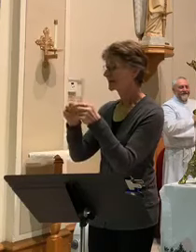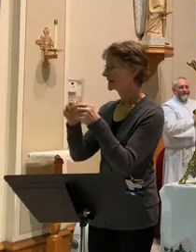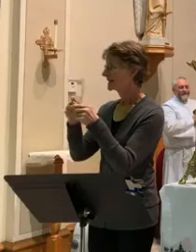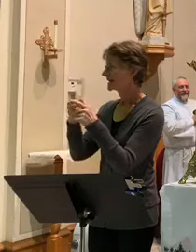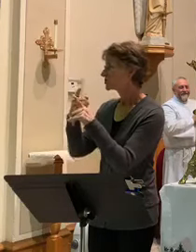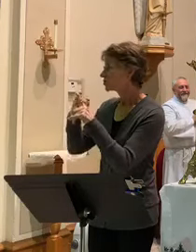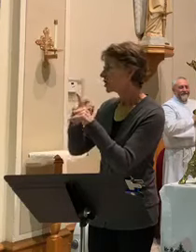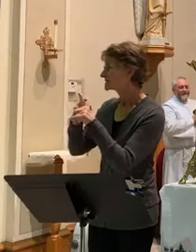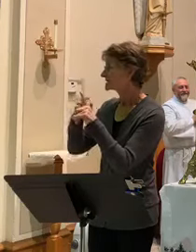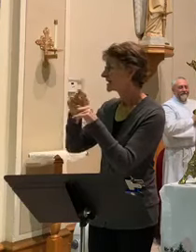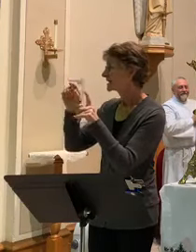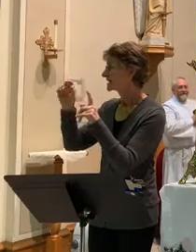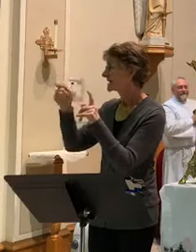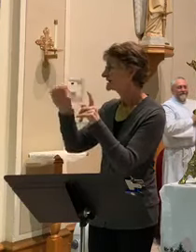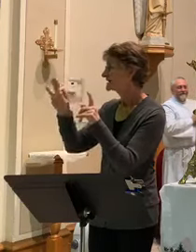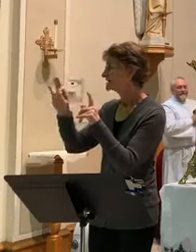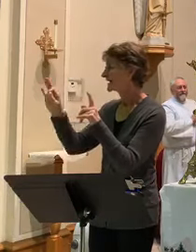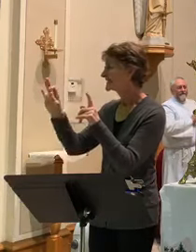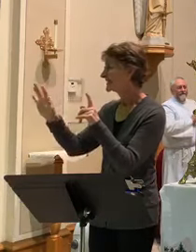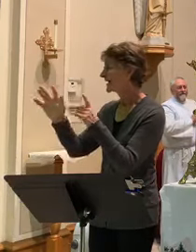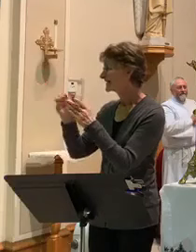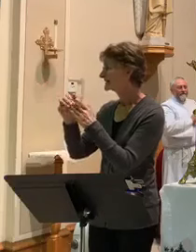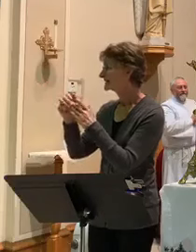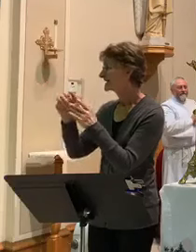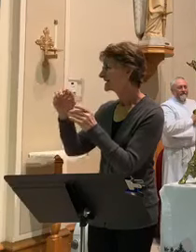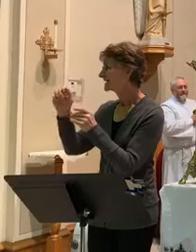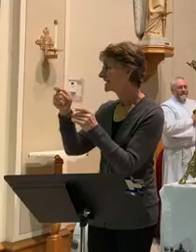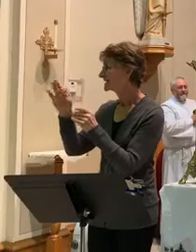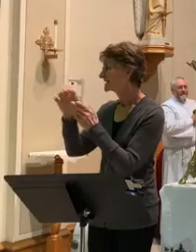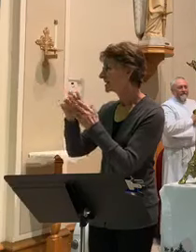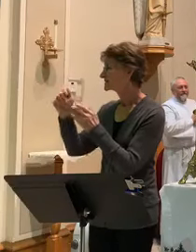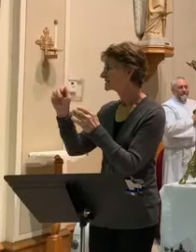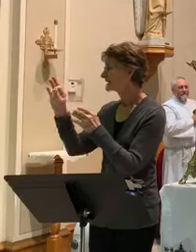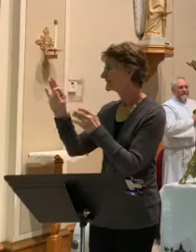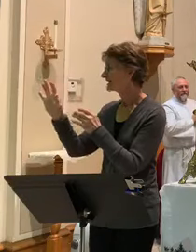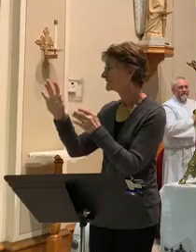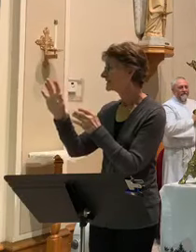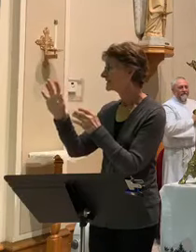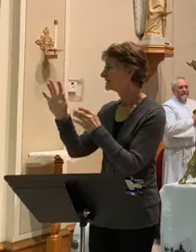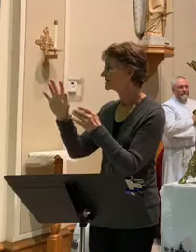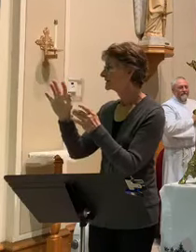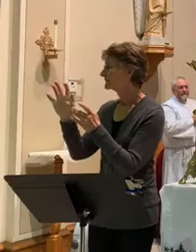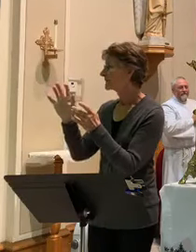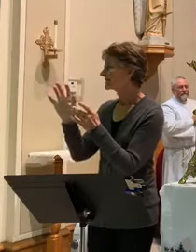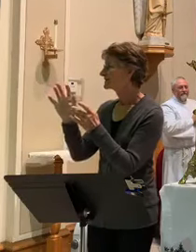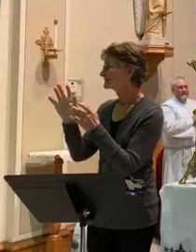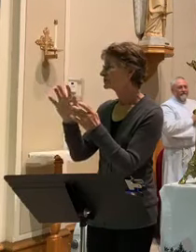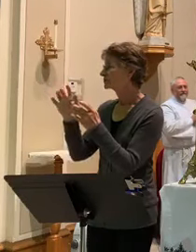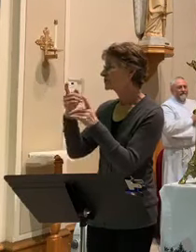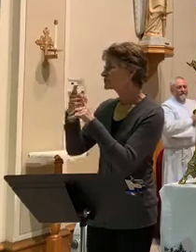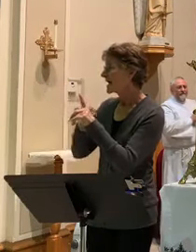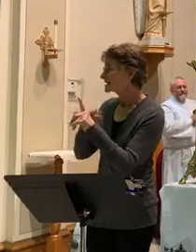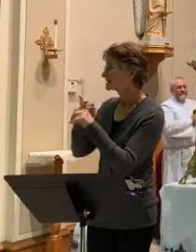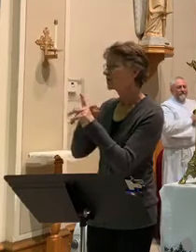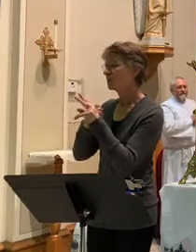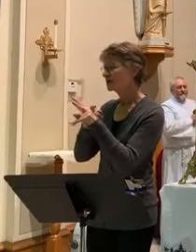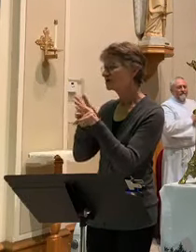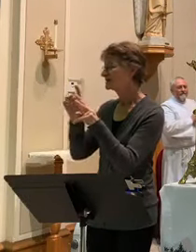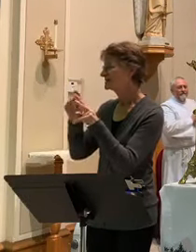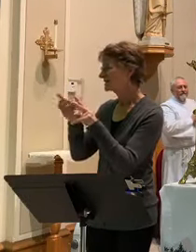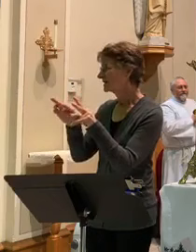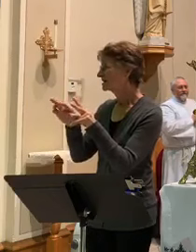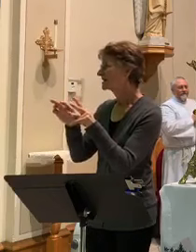It's $19.95, but it should have been out in the theaters, but since our theaters are closed, you can watch the